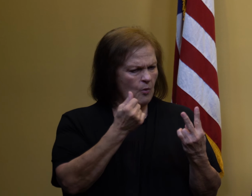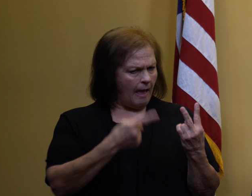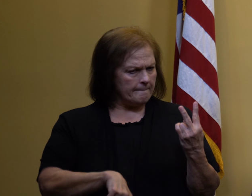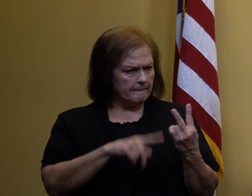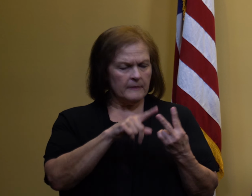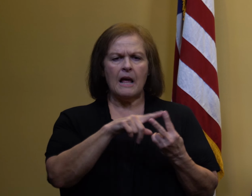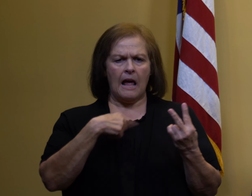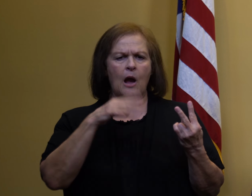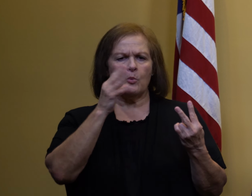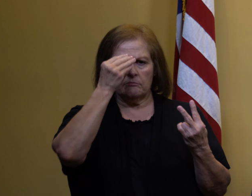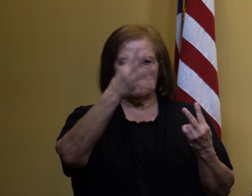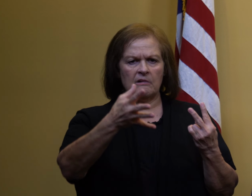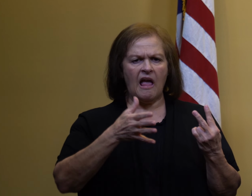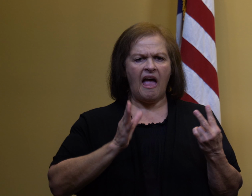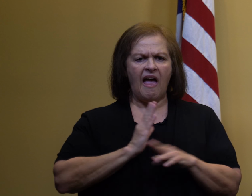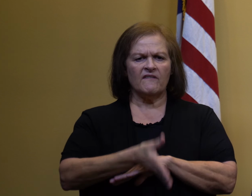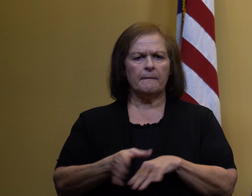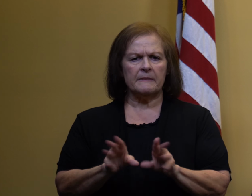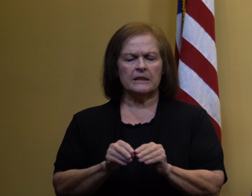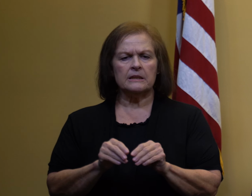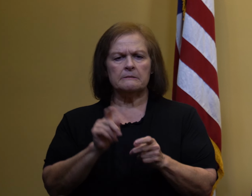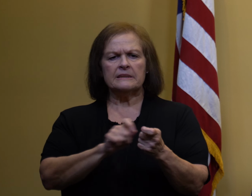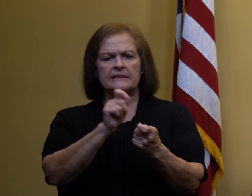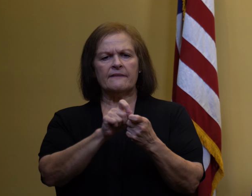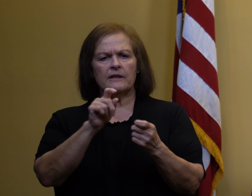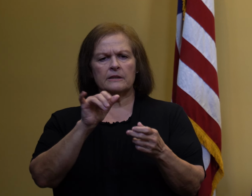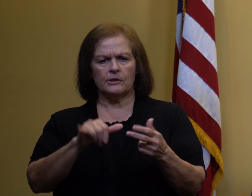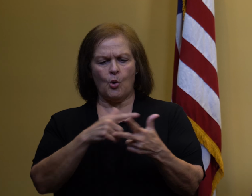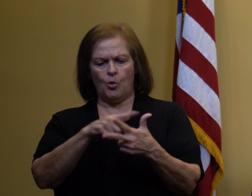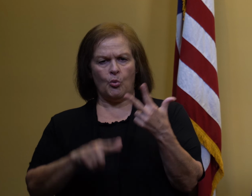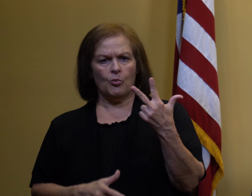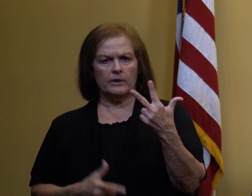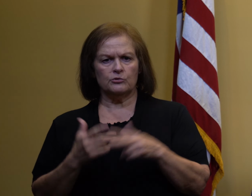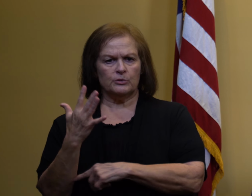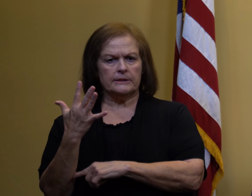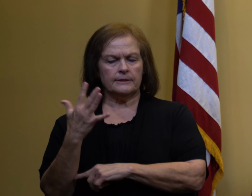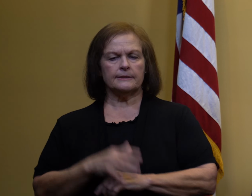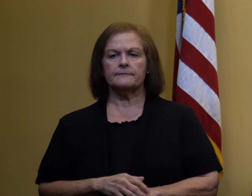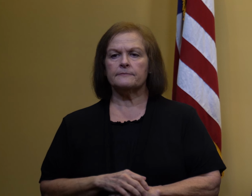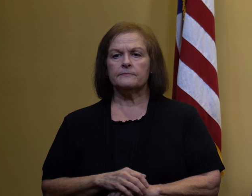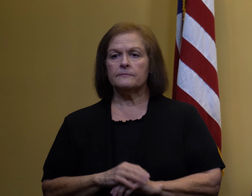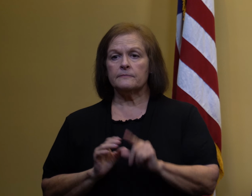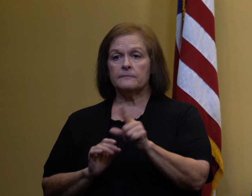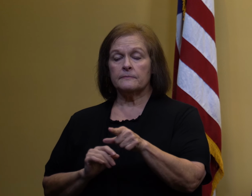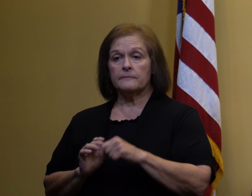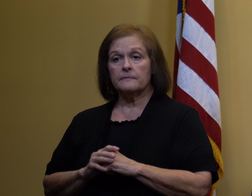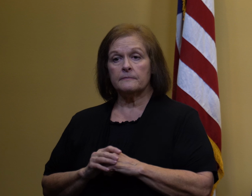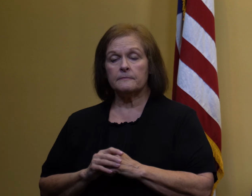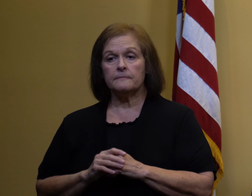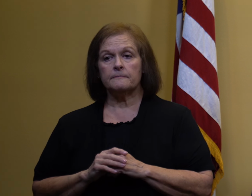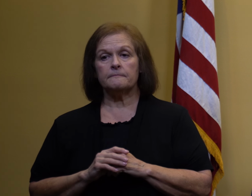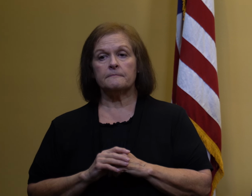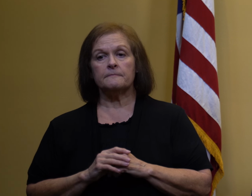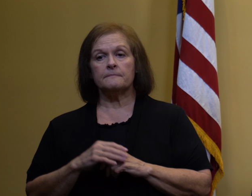I'll get you an update after this. Thank you. Specific to those 3 trees. Okay, great, thank you. Kenny with WGNO. Hi, Mayor.